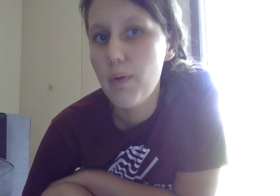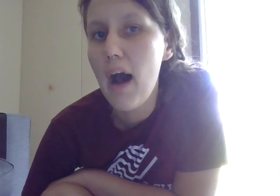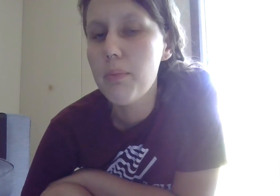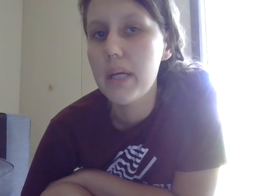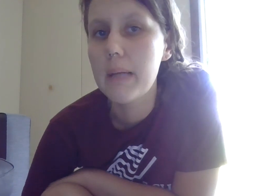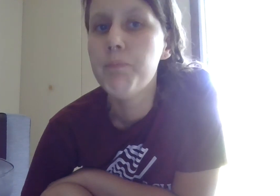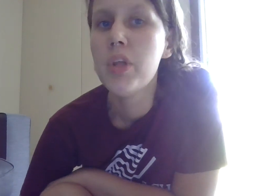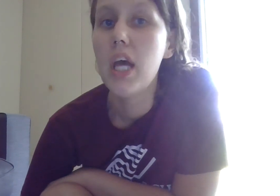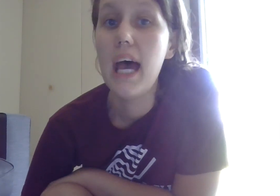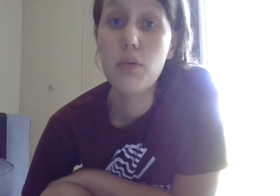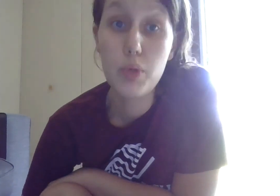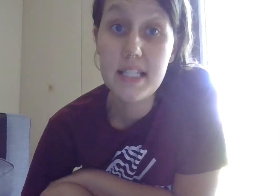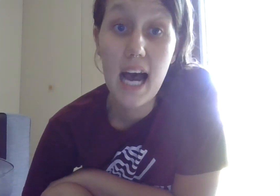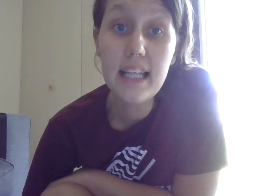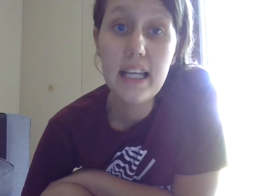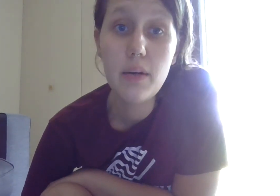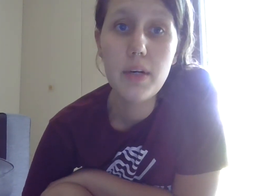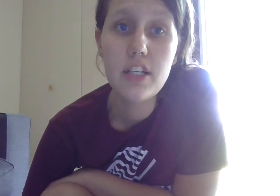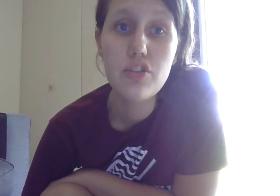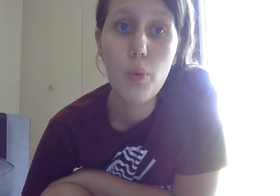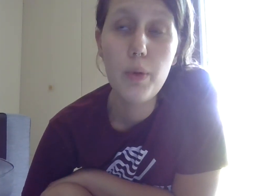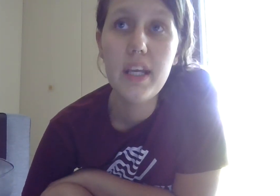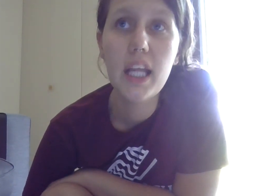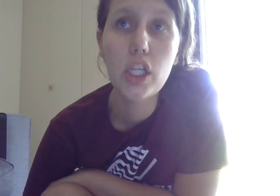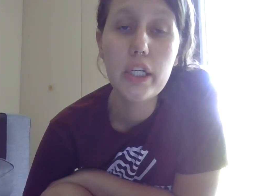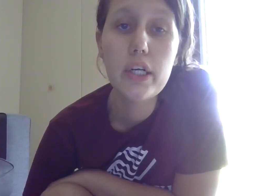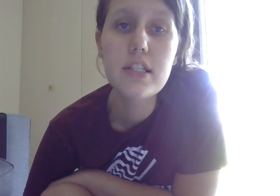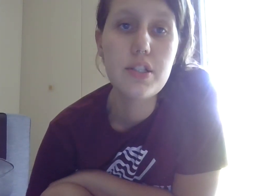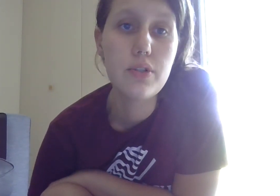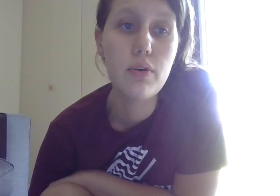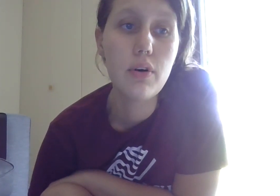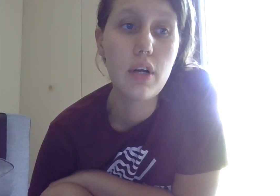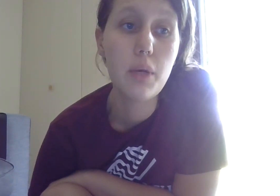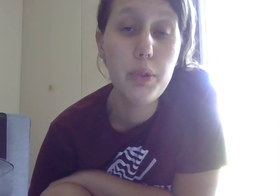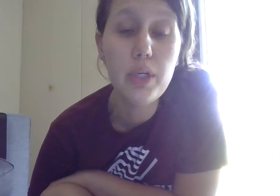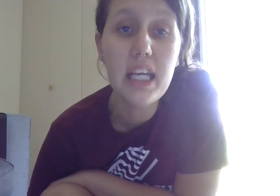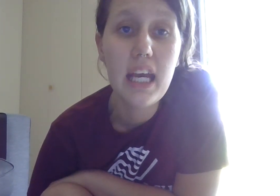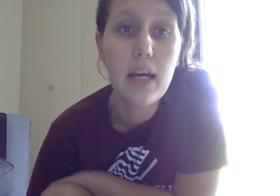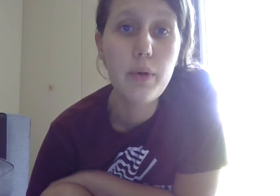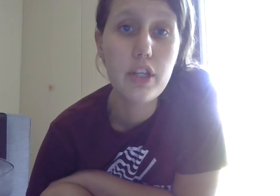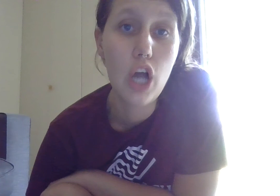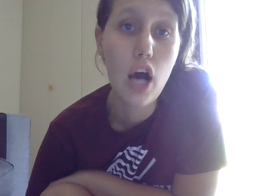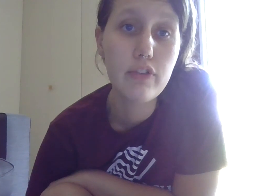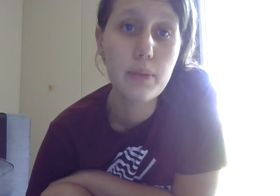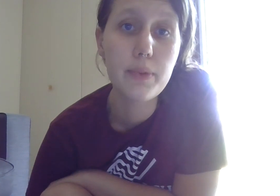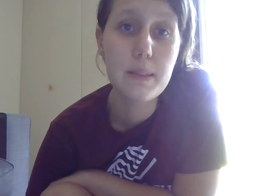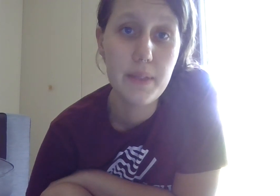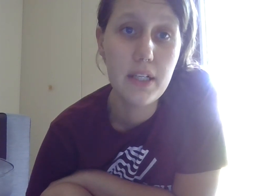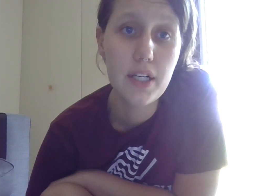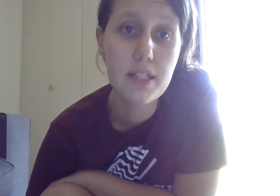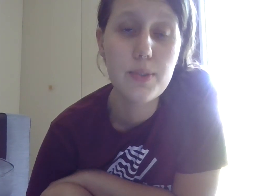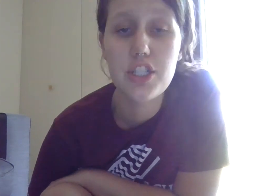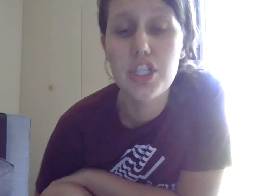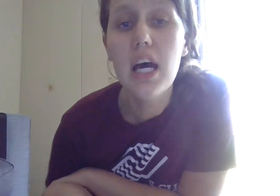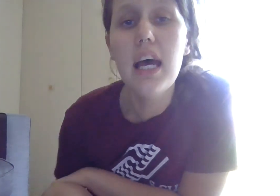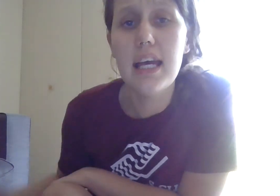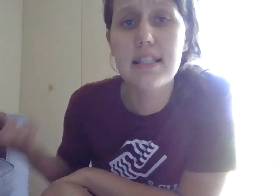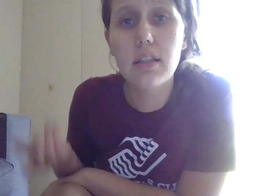around me. And with sign language, we can learn to communicate with nonverbal speakers, which is a lot